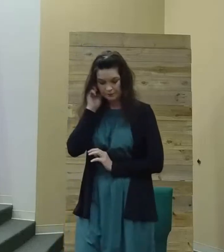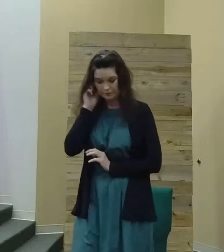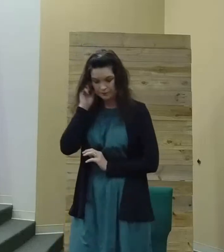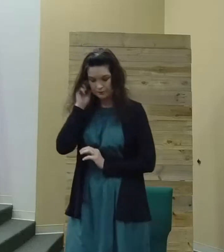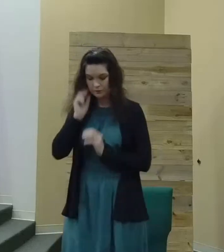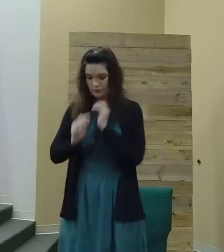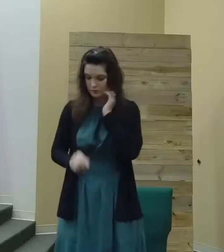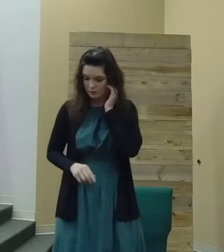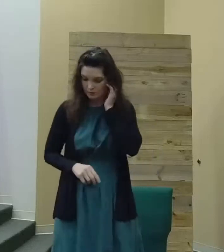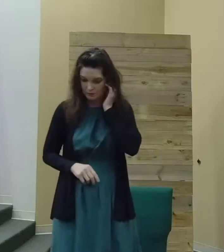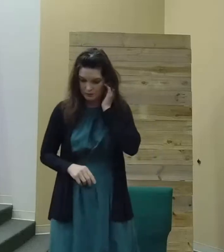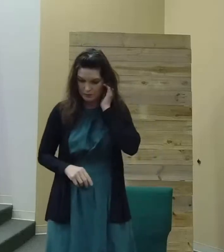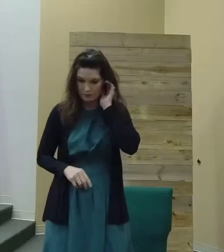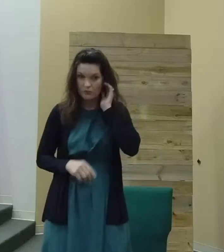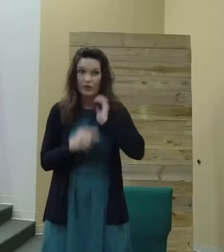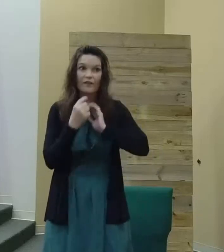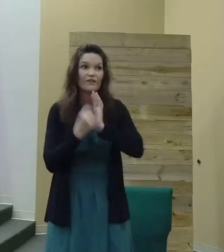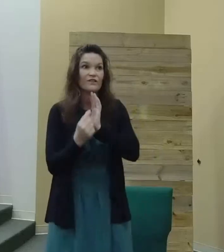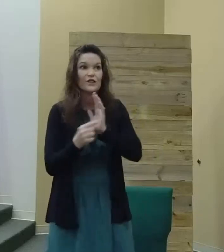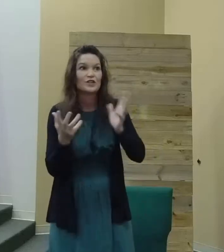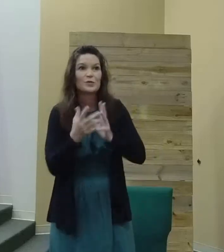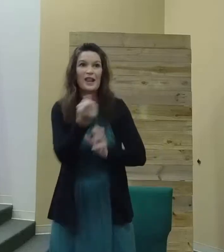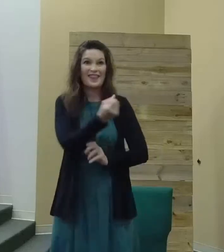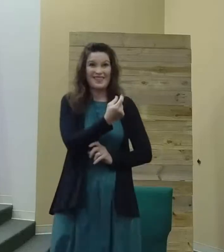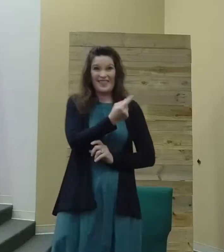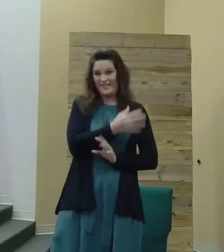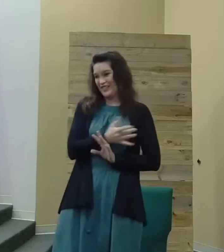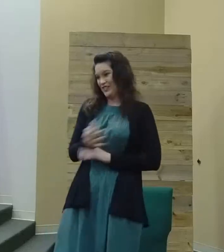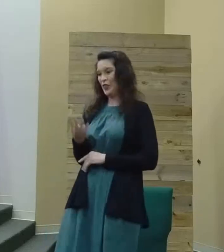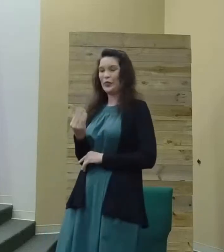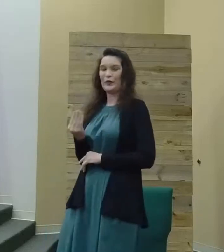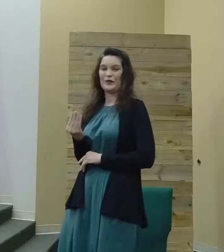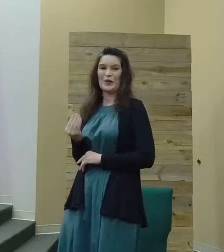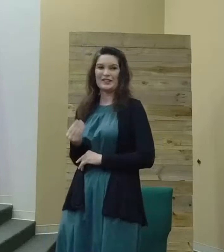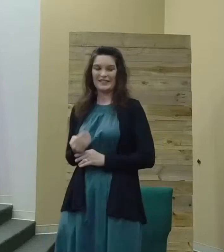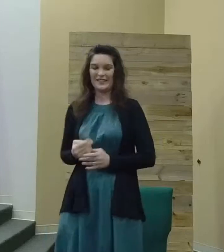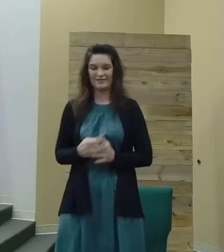reading, what verses?